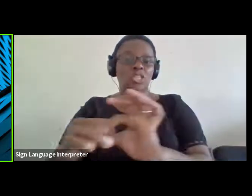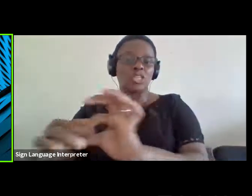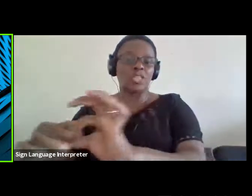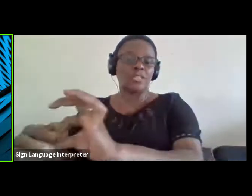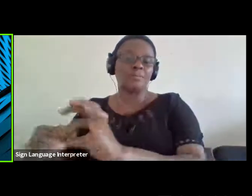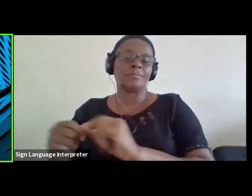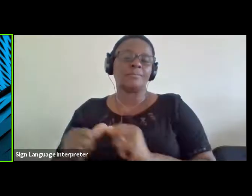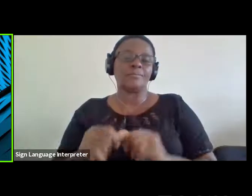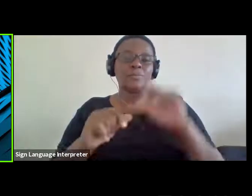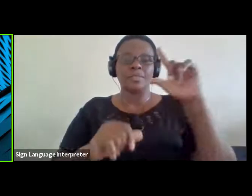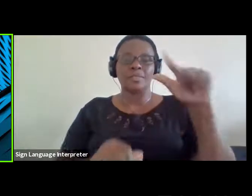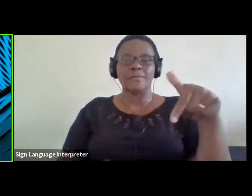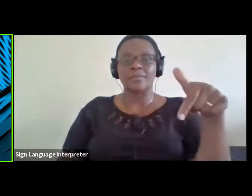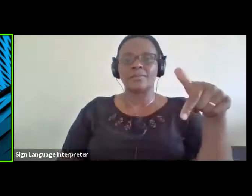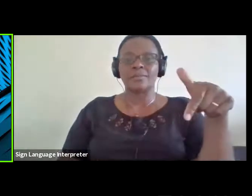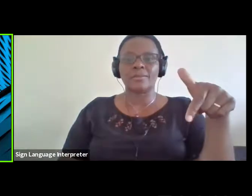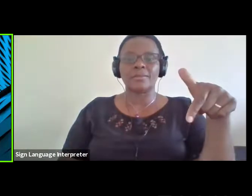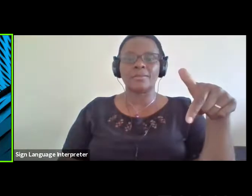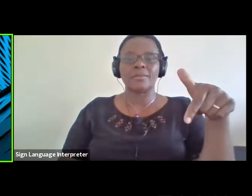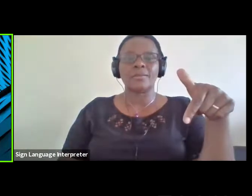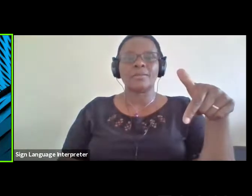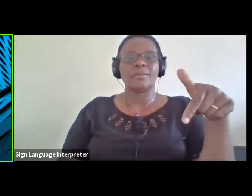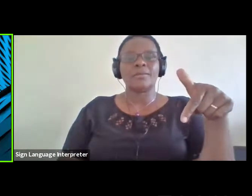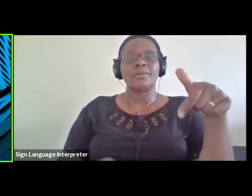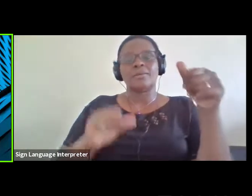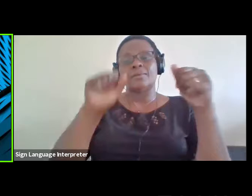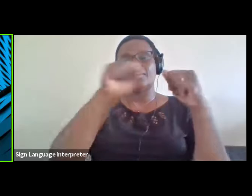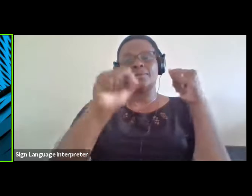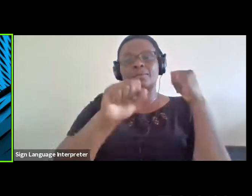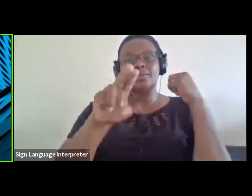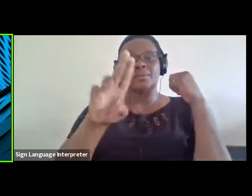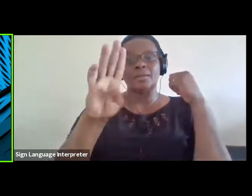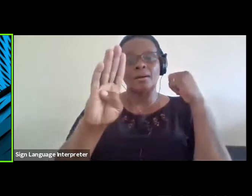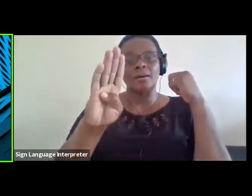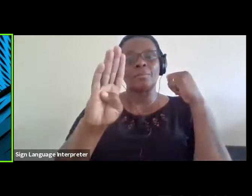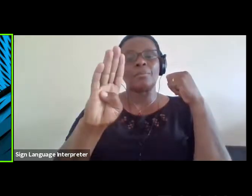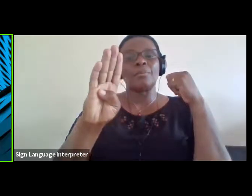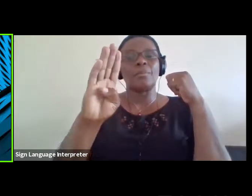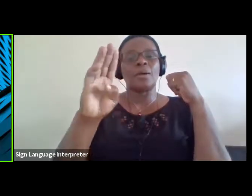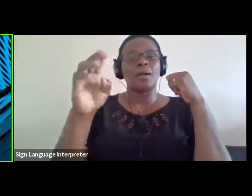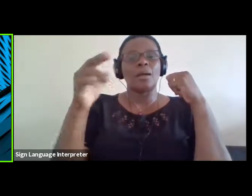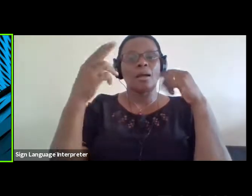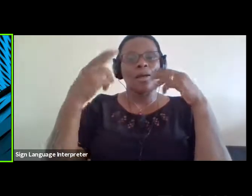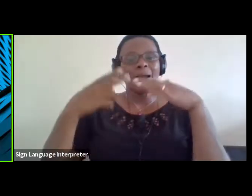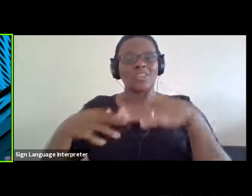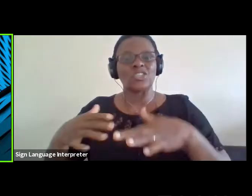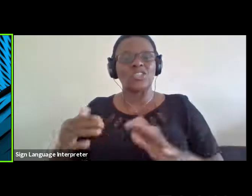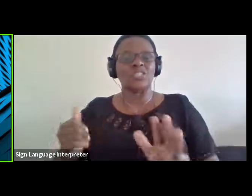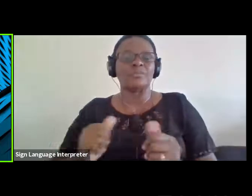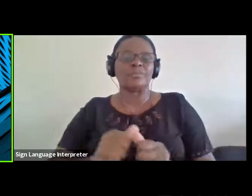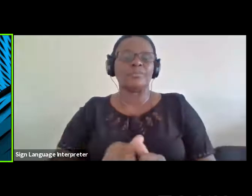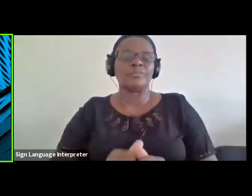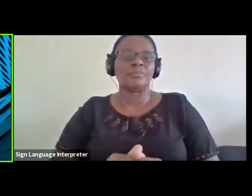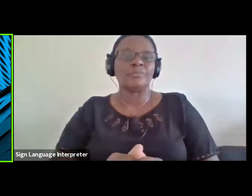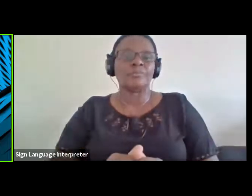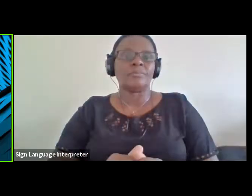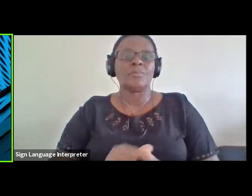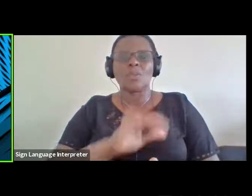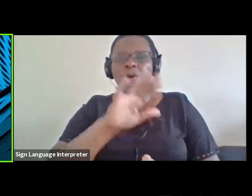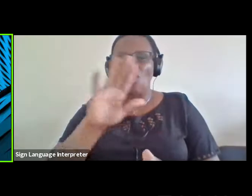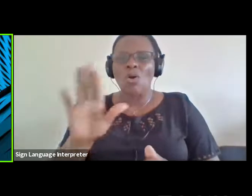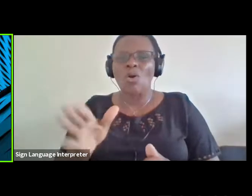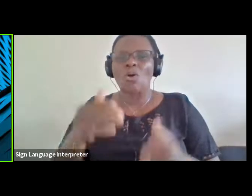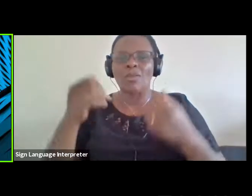The seventh is cyber hygiene, to support the efforts to strengthen and advance cyber hygiene for all actors,